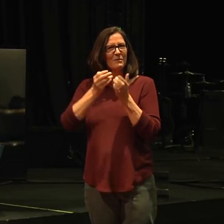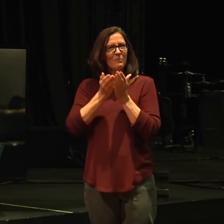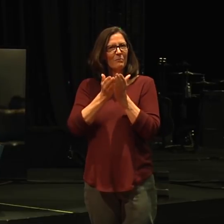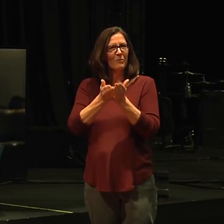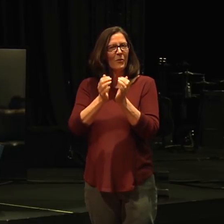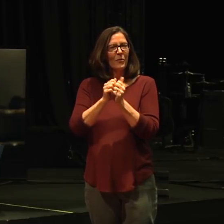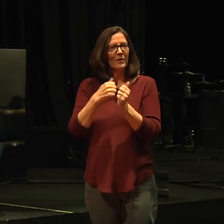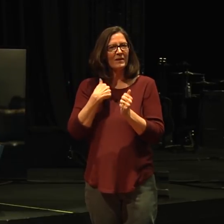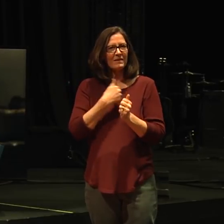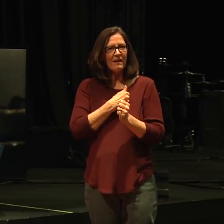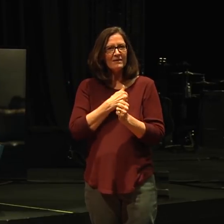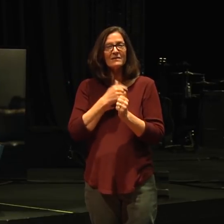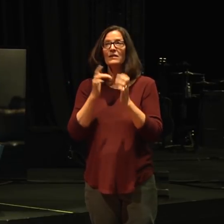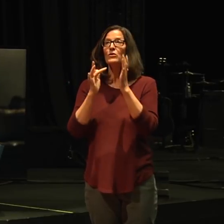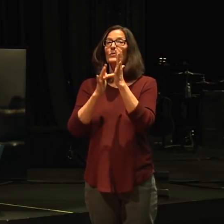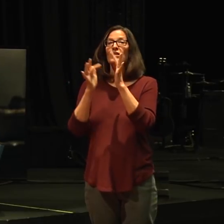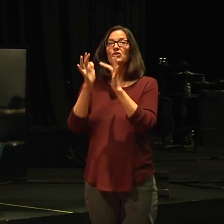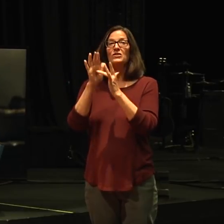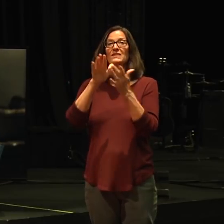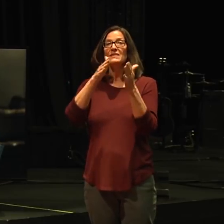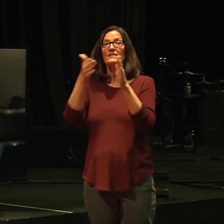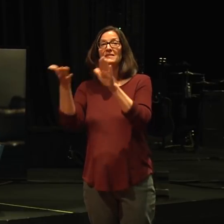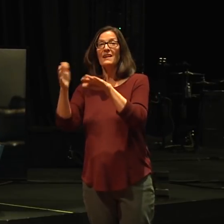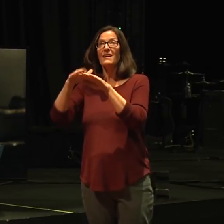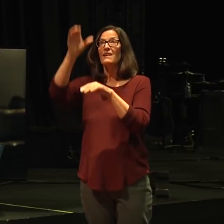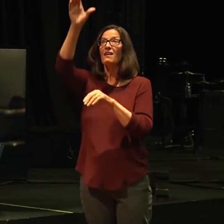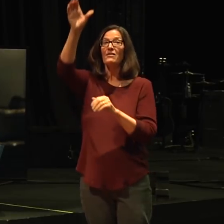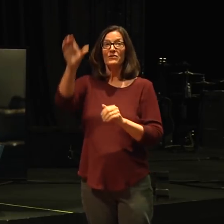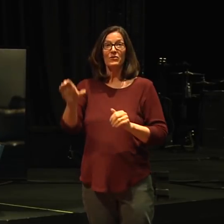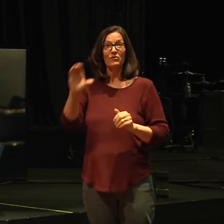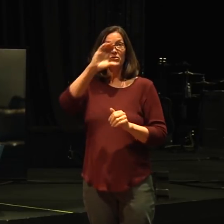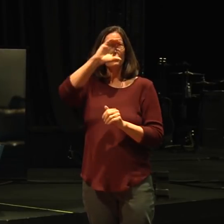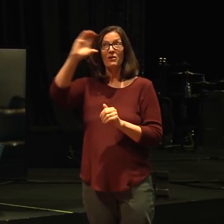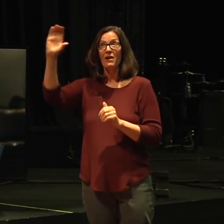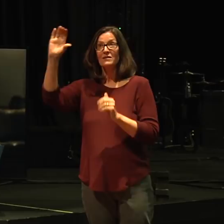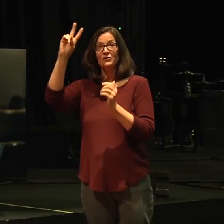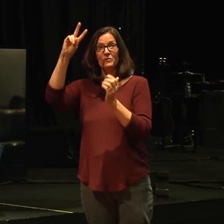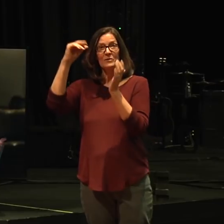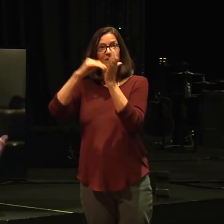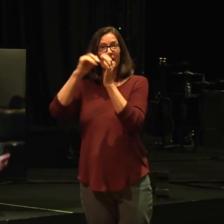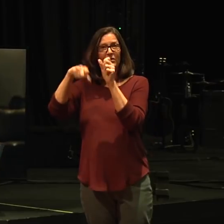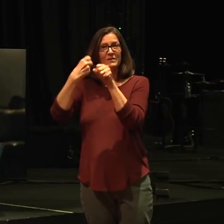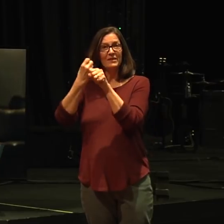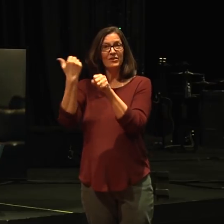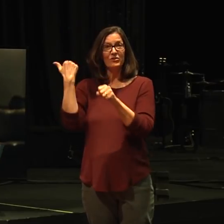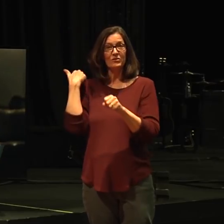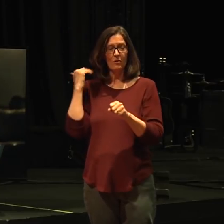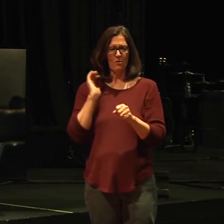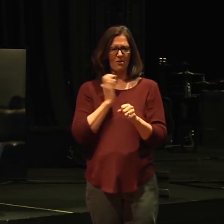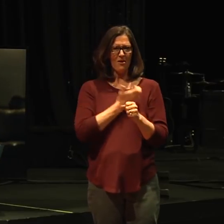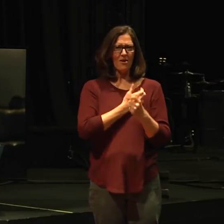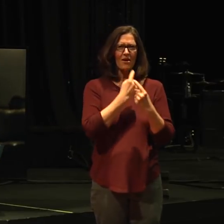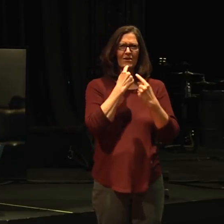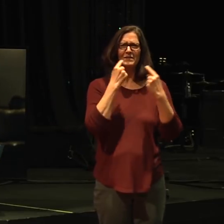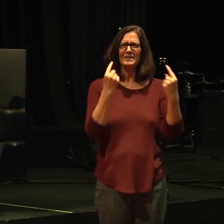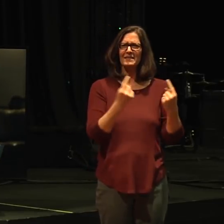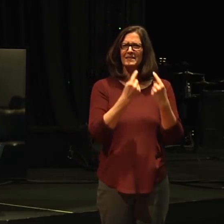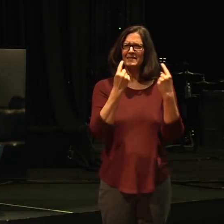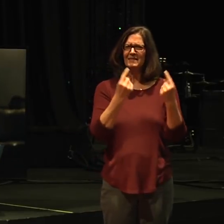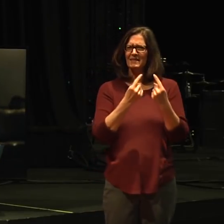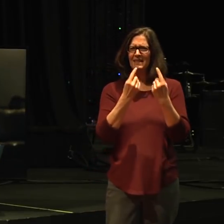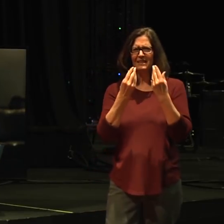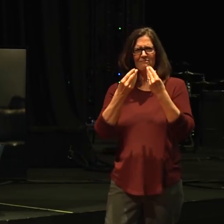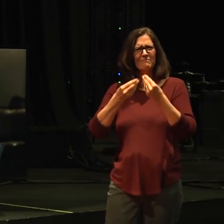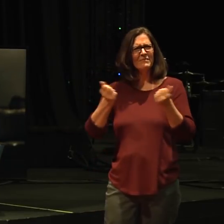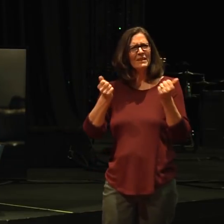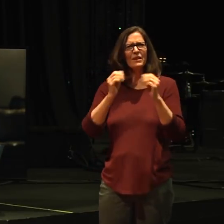that cross 2,000 years ago, it paid for your and my sins so that there's no condemnation. There's no fear of